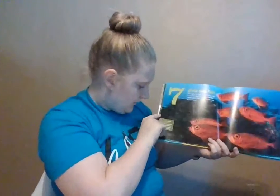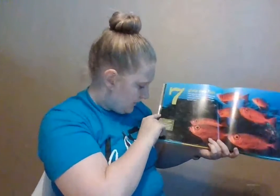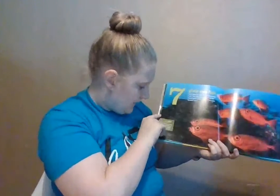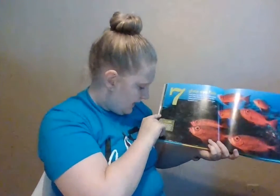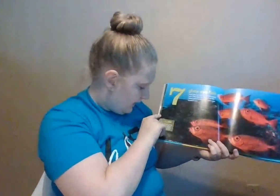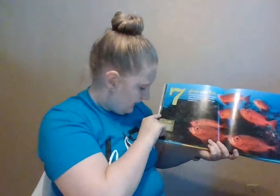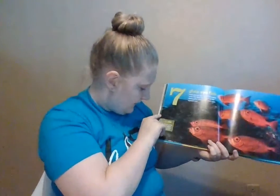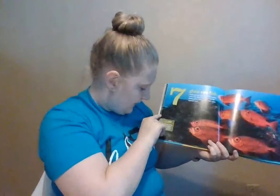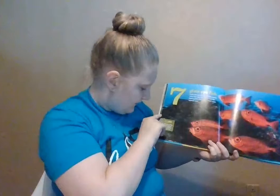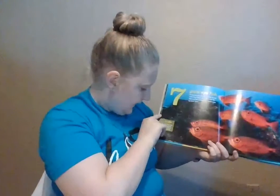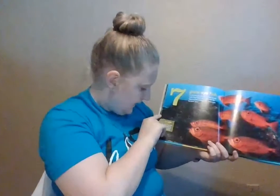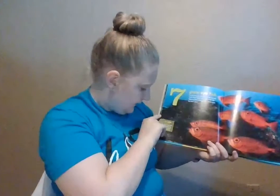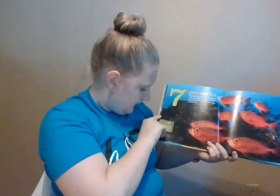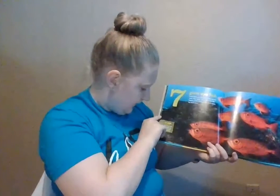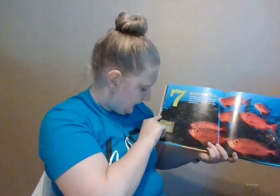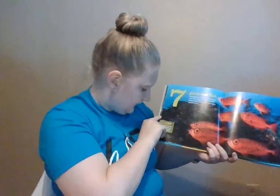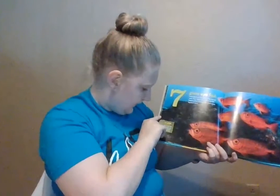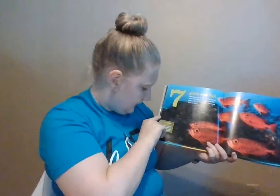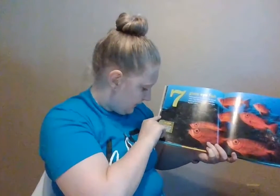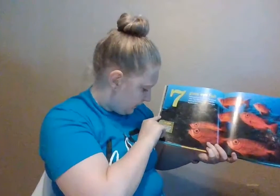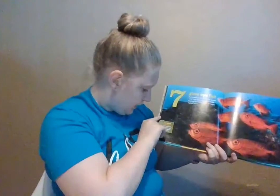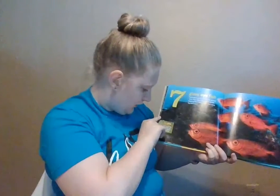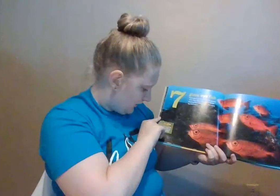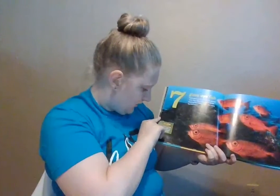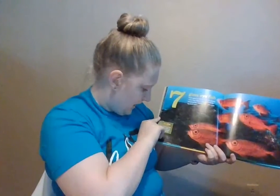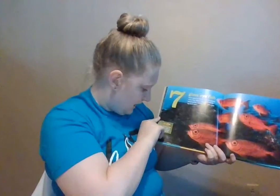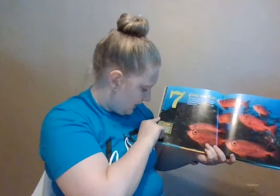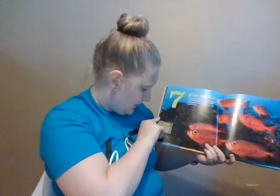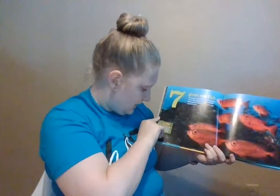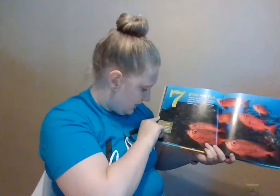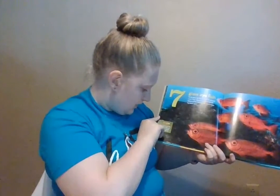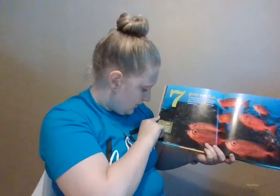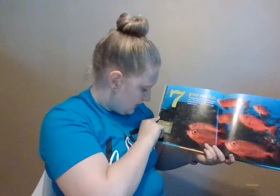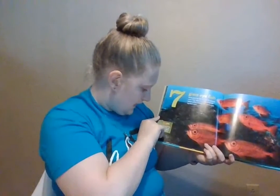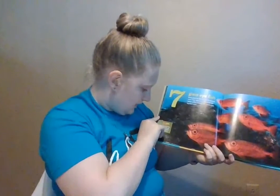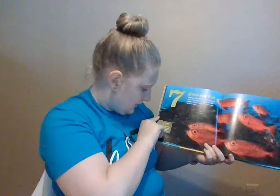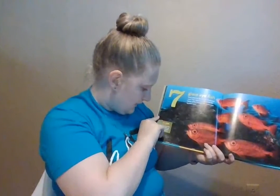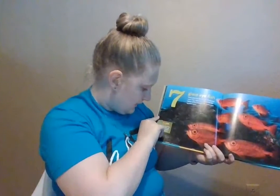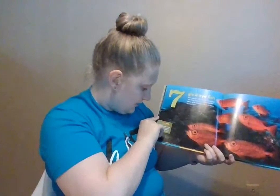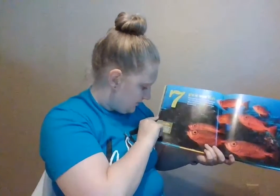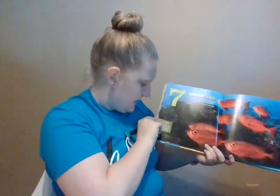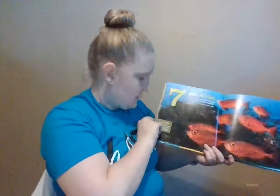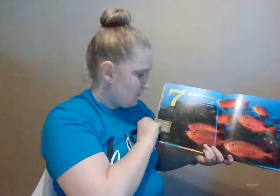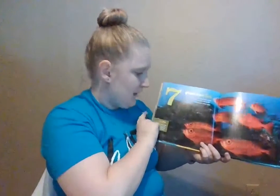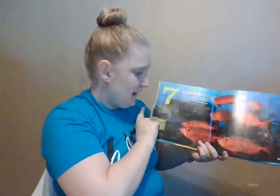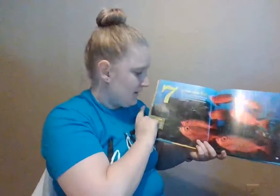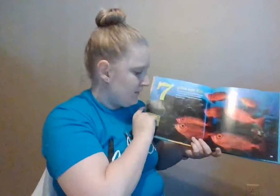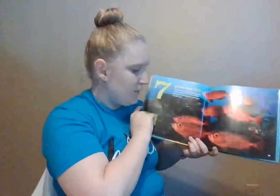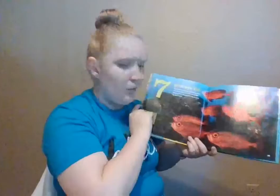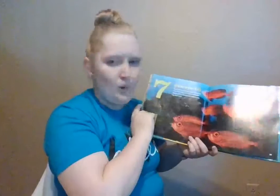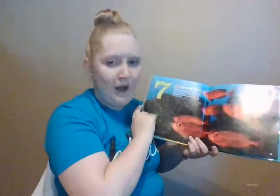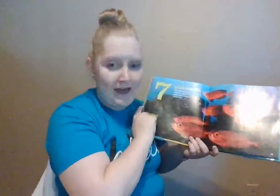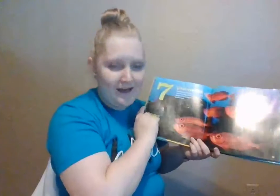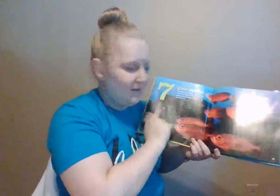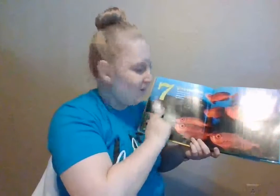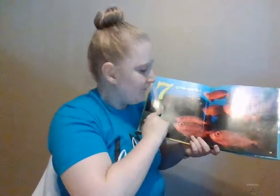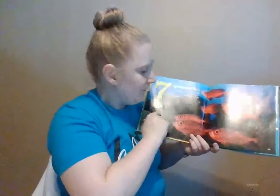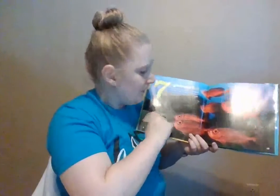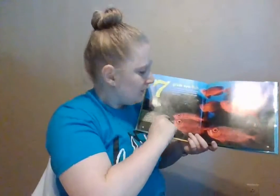the young of this kind of glass-eye fish are spotted, brown, and red? Wow! So